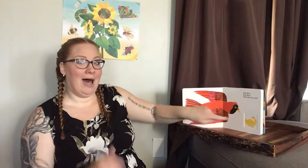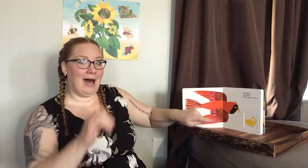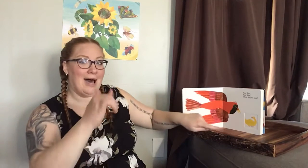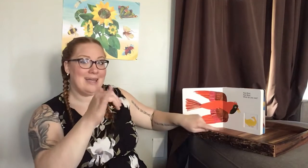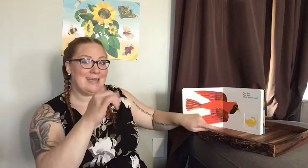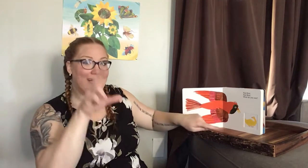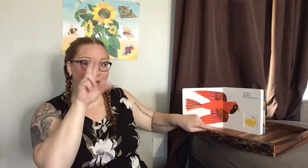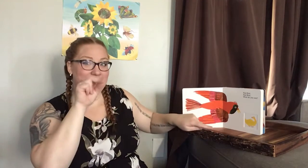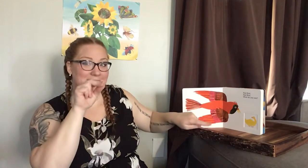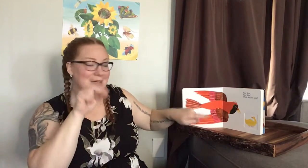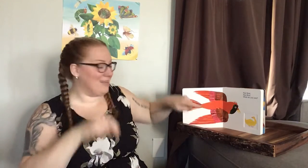A yellow duck.